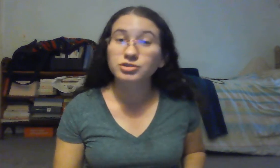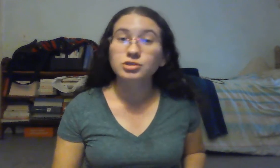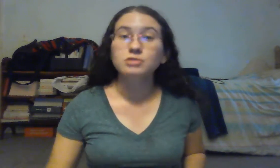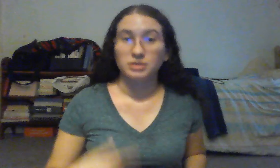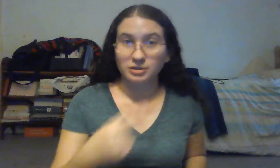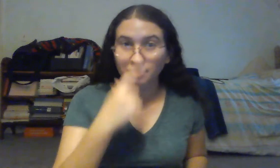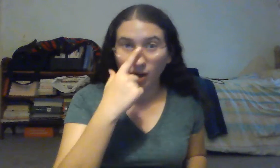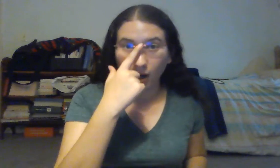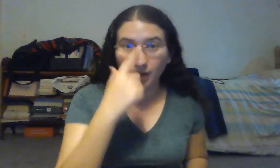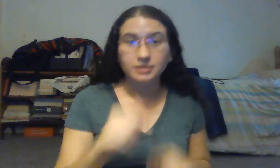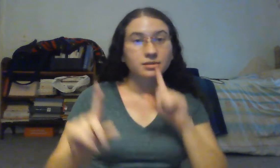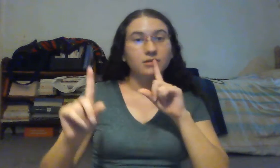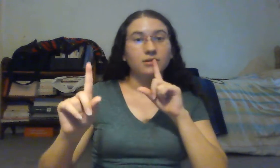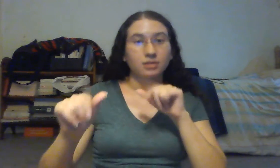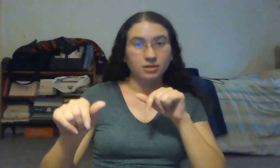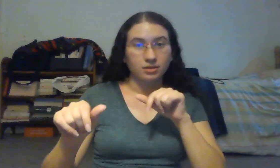Answer, respond.